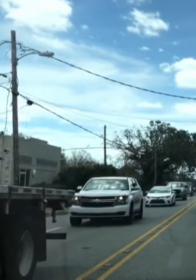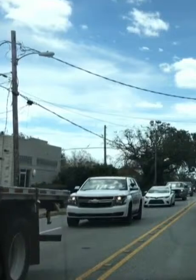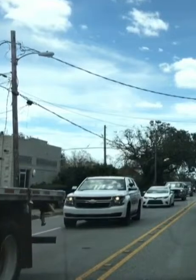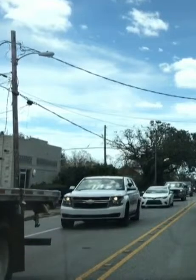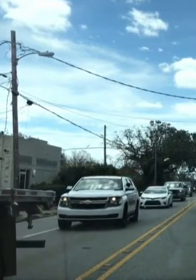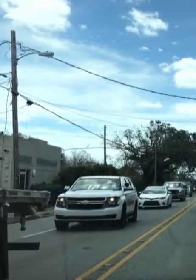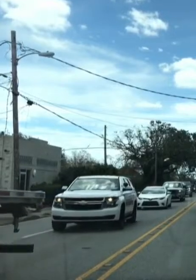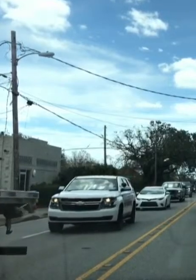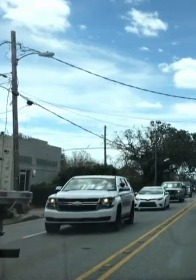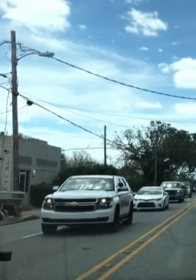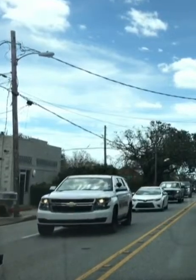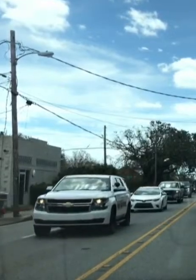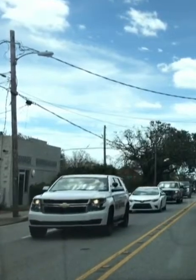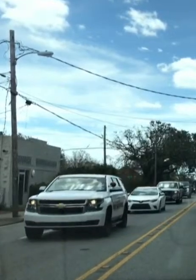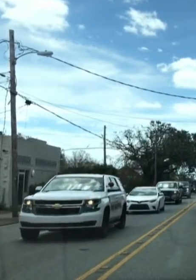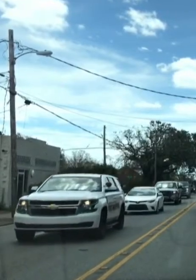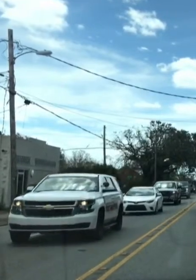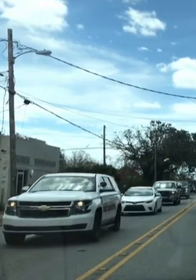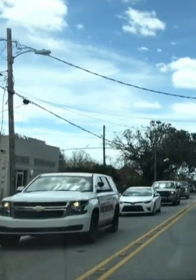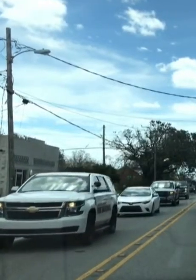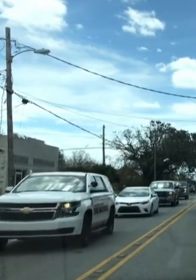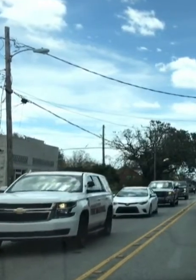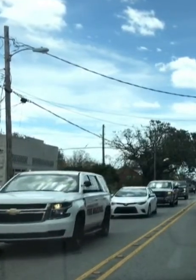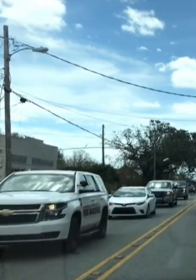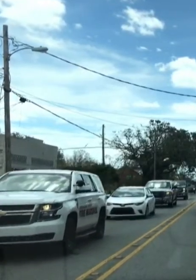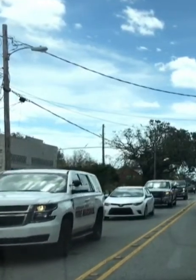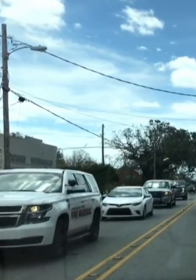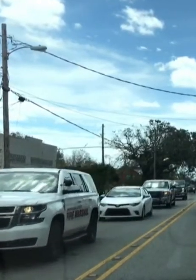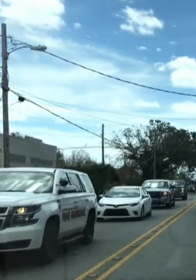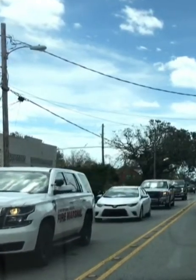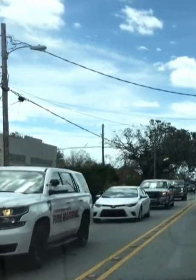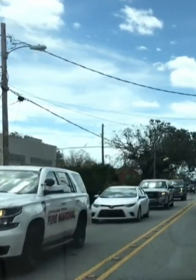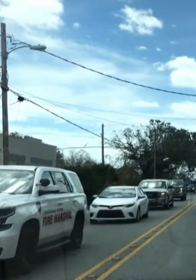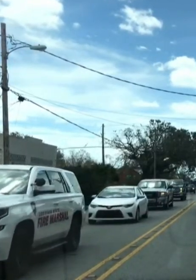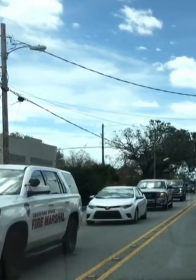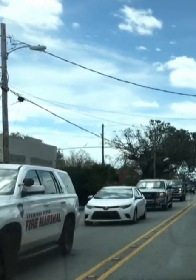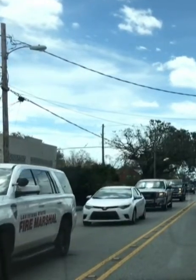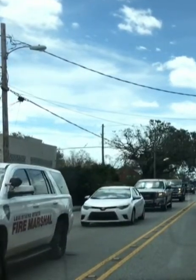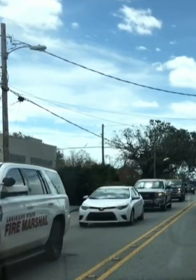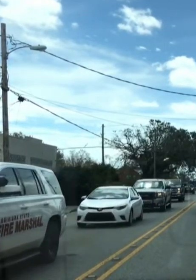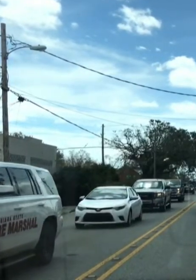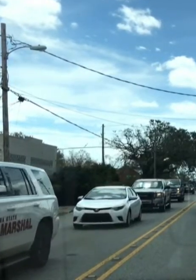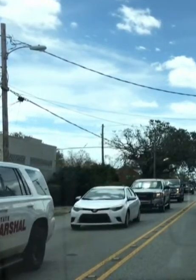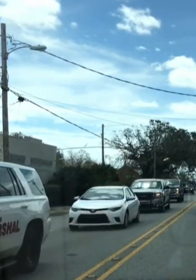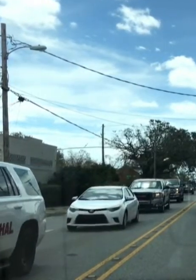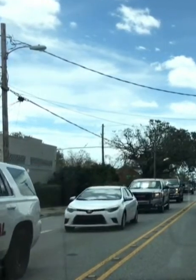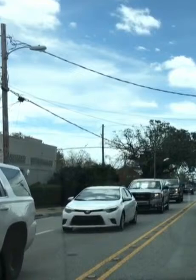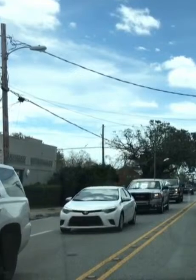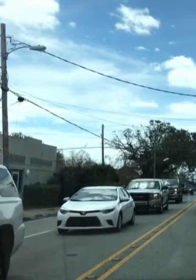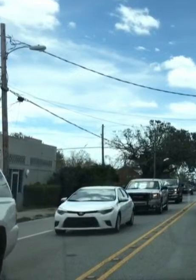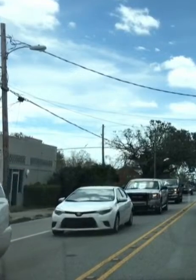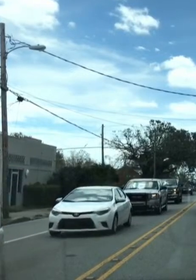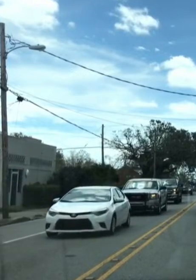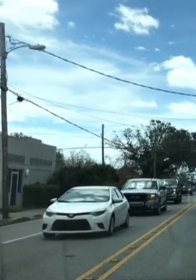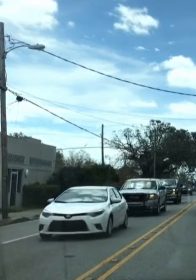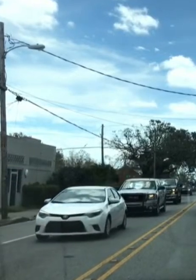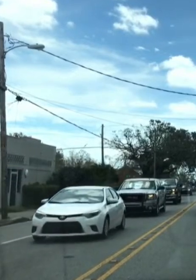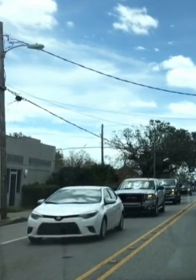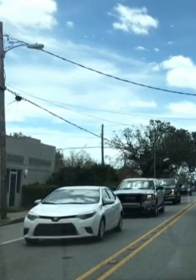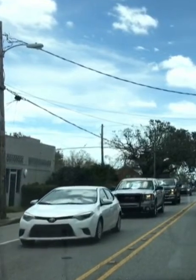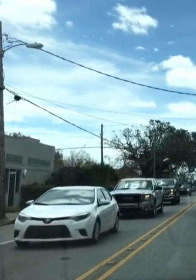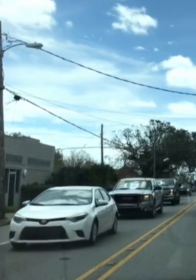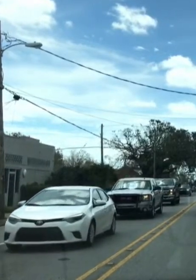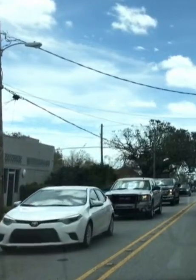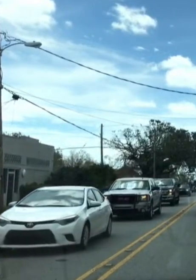who have lived here say in and around that airport is a consistent area where it does flood. Now, without